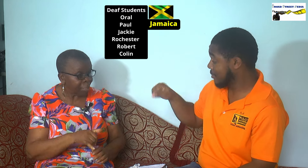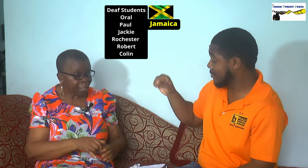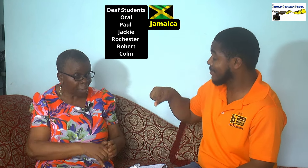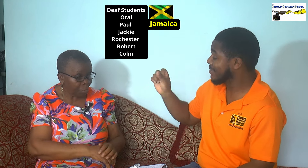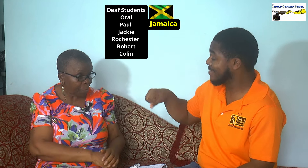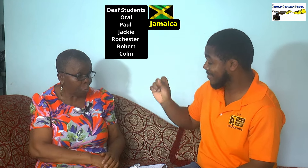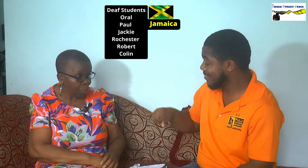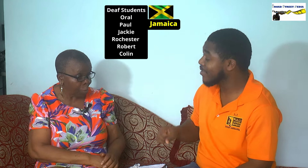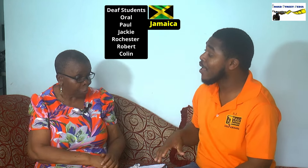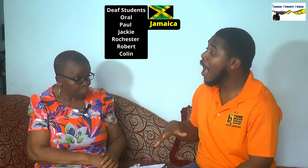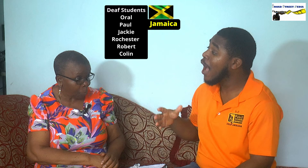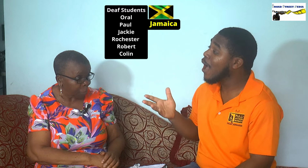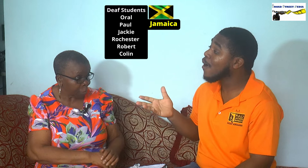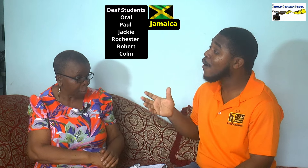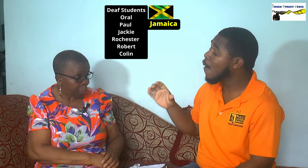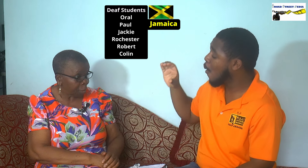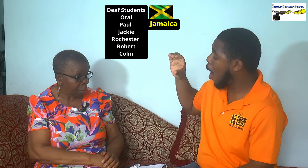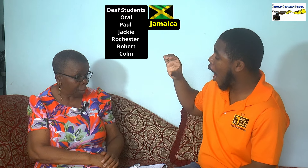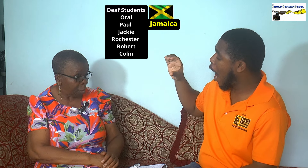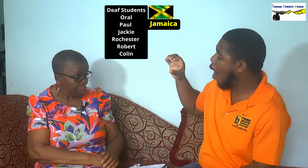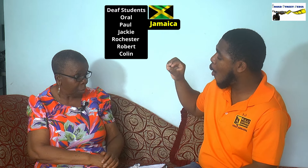Yes, I remember Robert, yes.